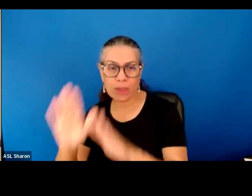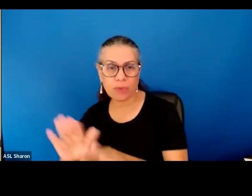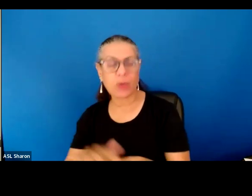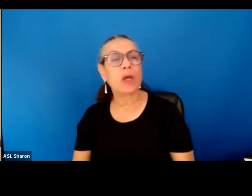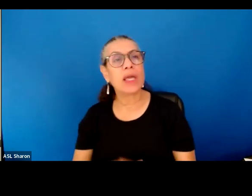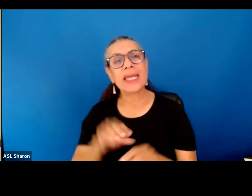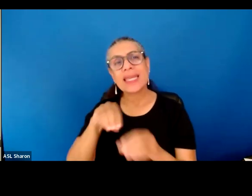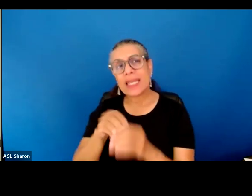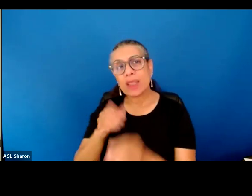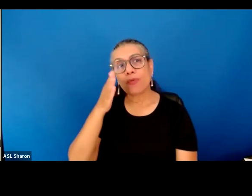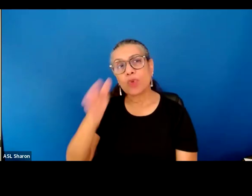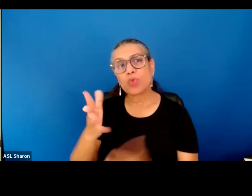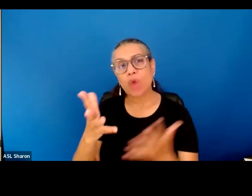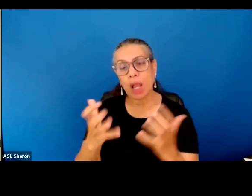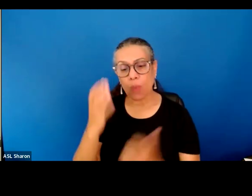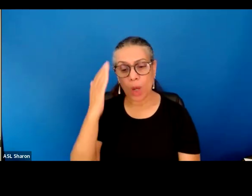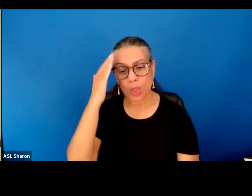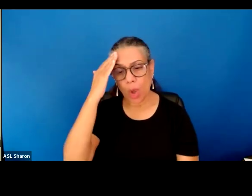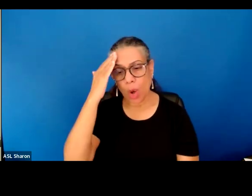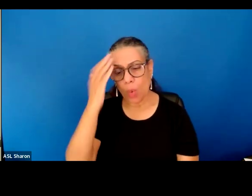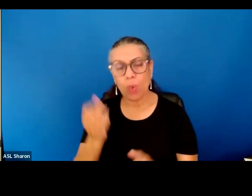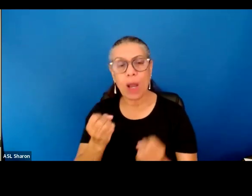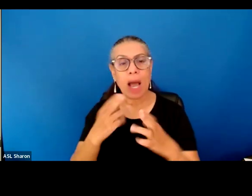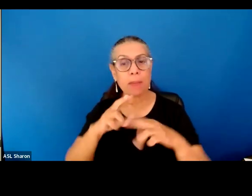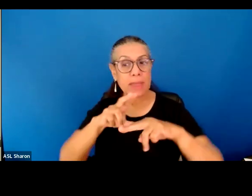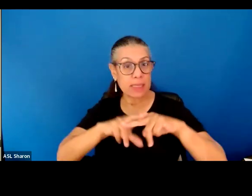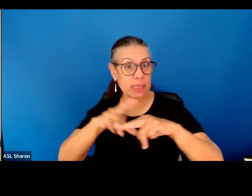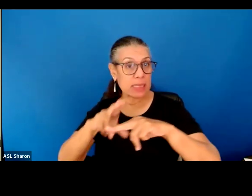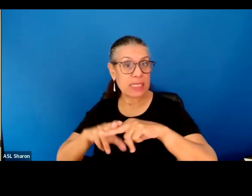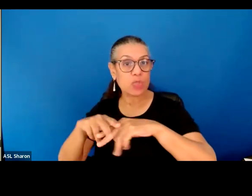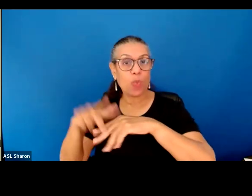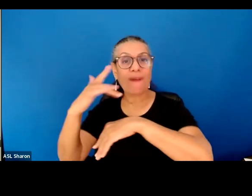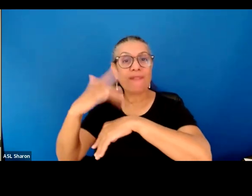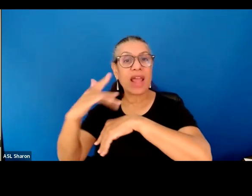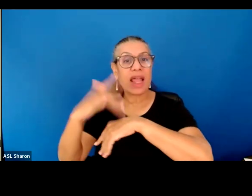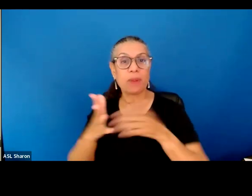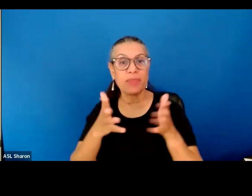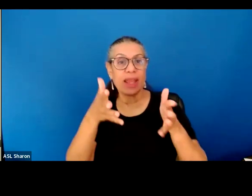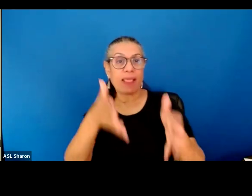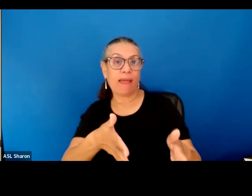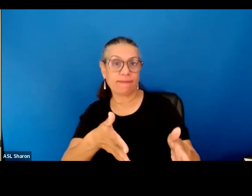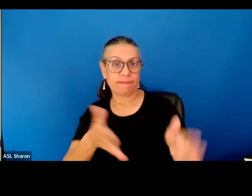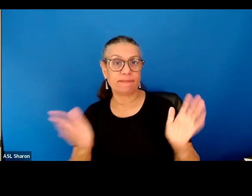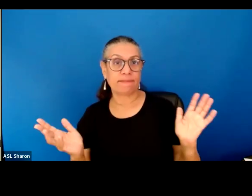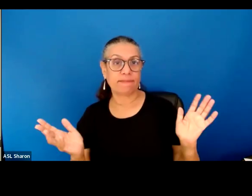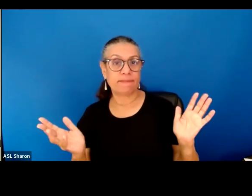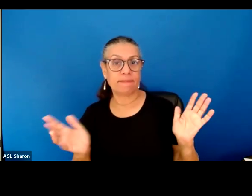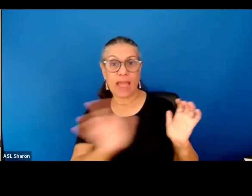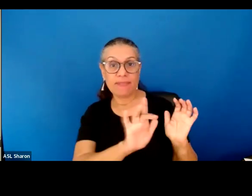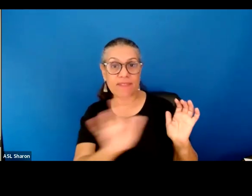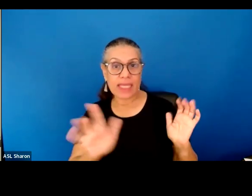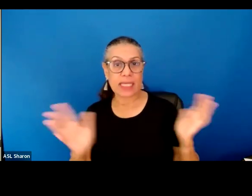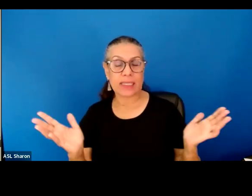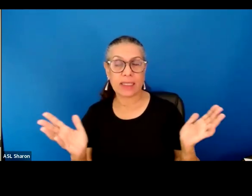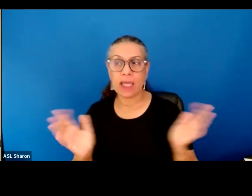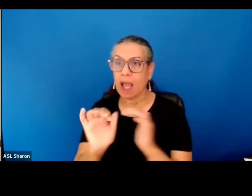future know how many seats went unfilled of some really great opportunities and how we might